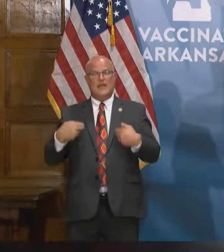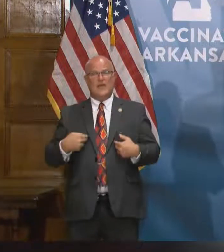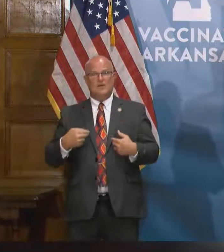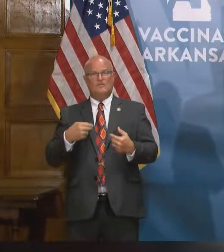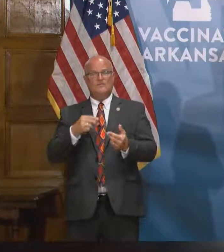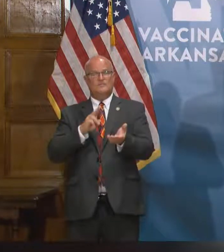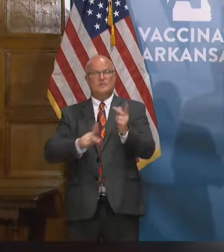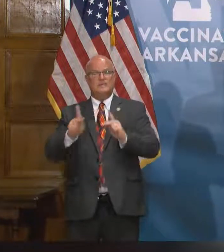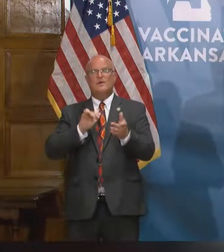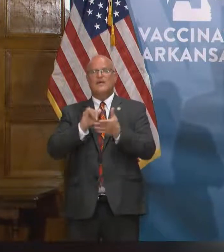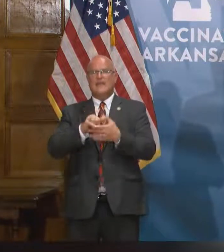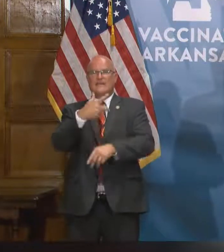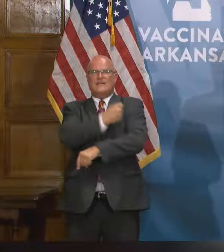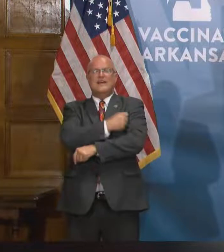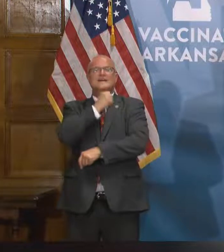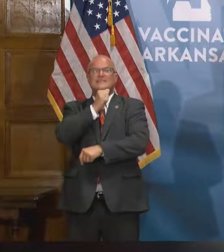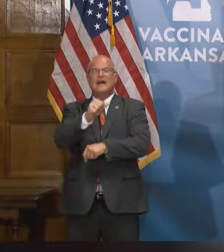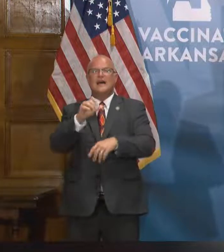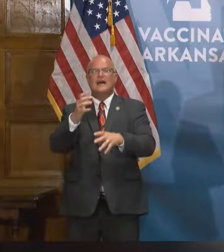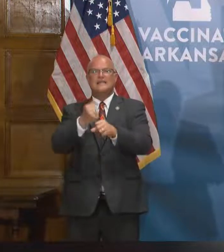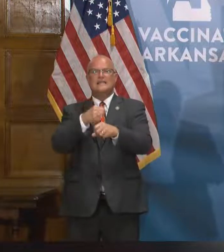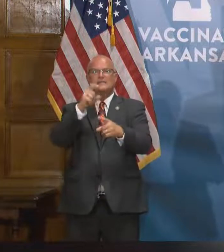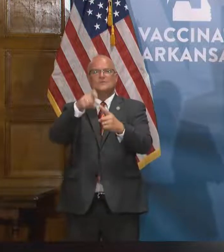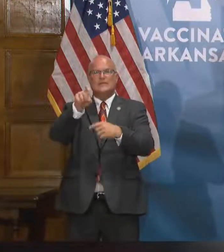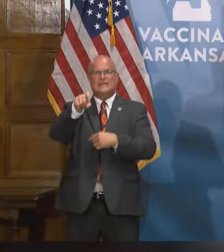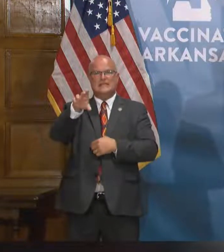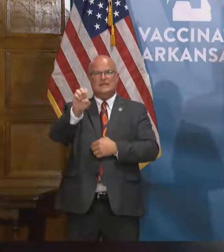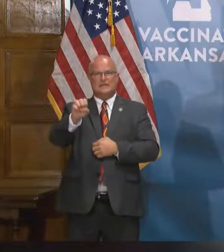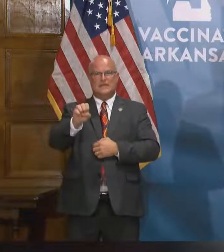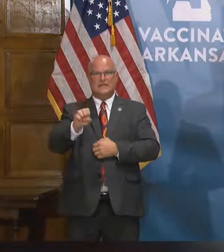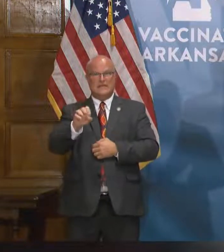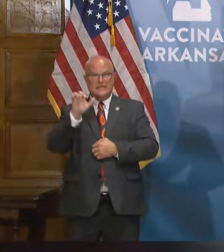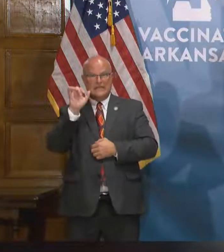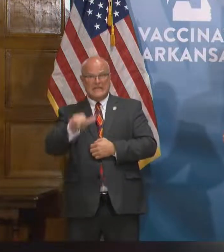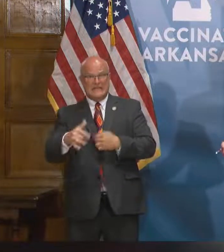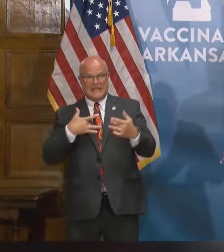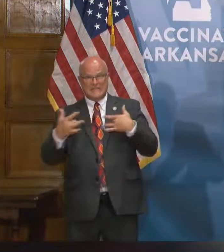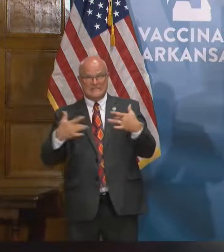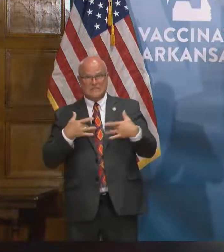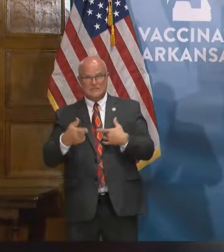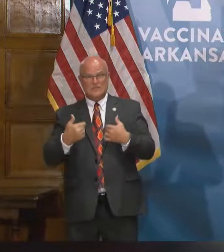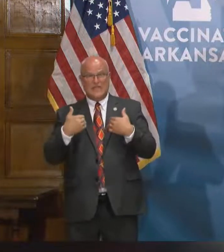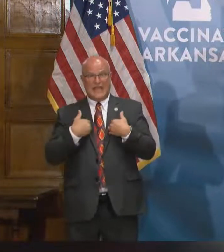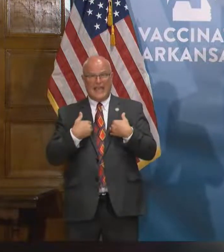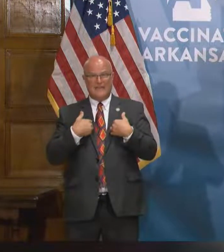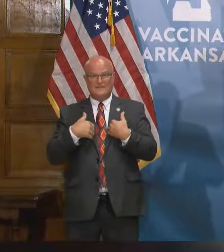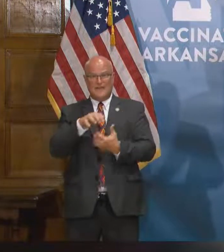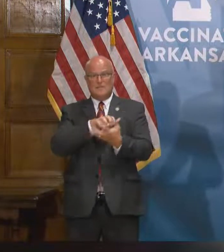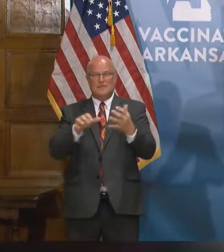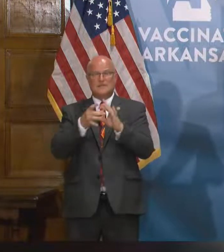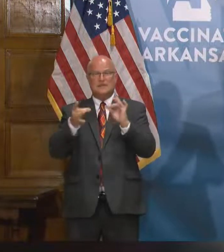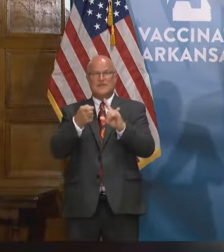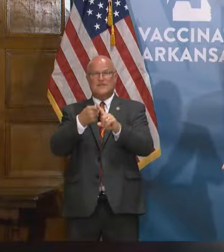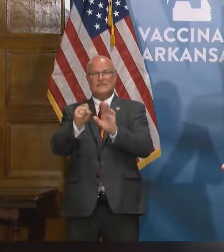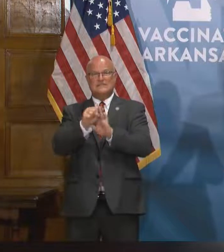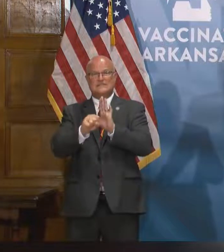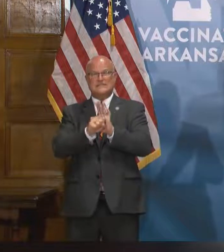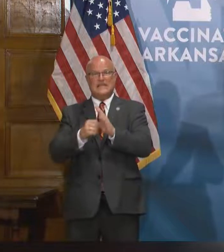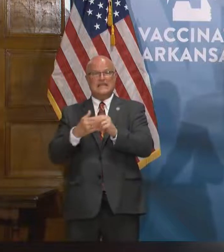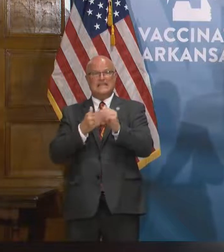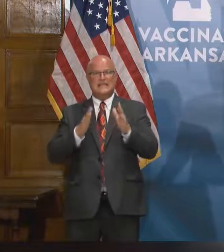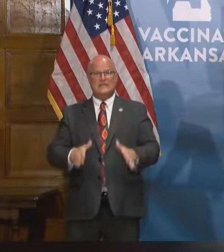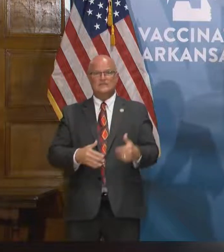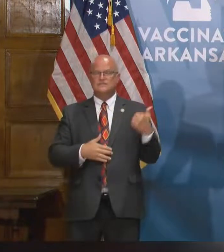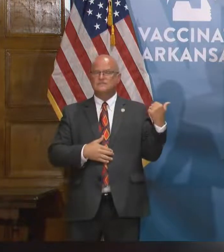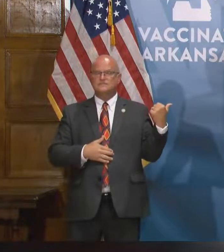that vaccines are not going to get us where we need to be." Is that concerning to you to have these mixed messages from state leaders? Well, I